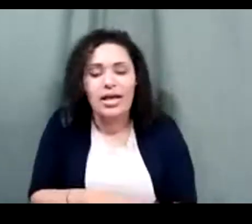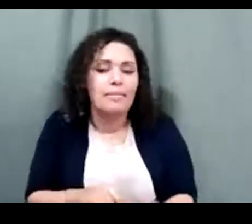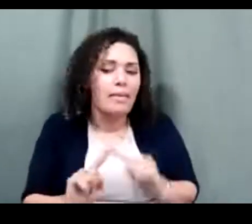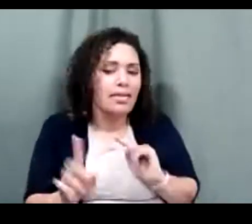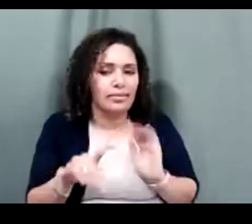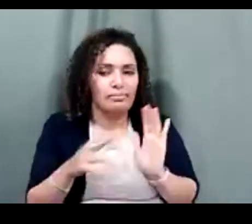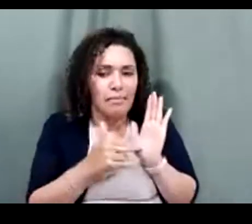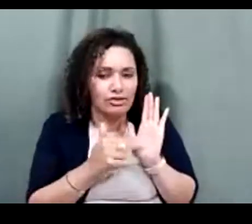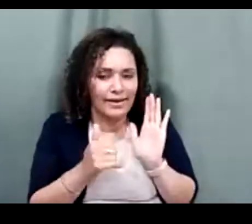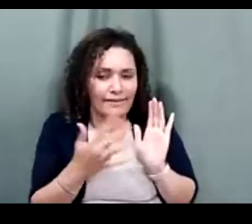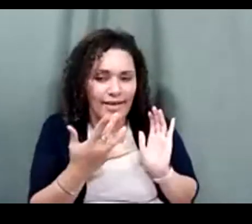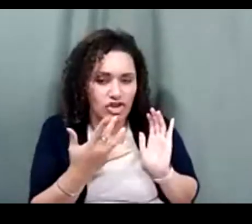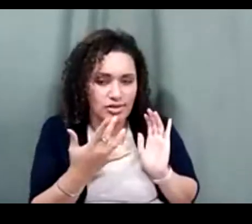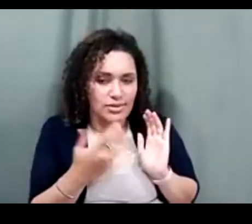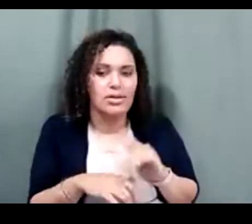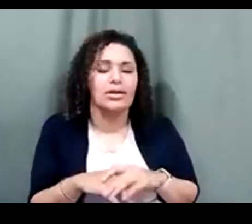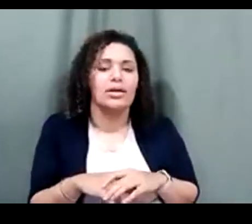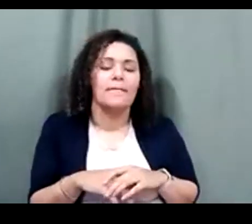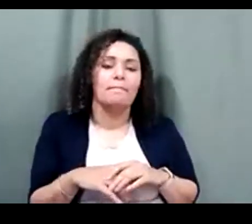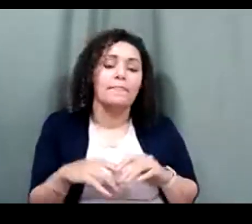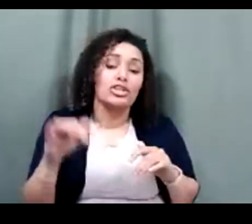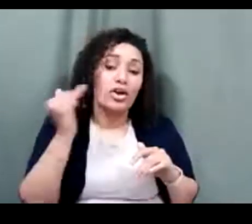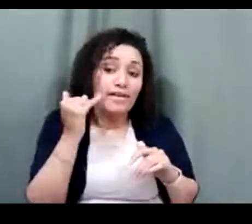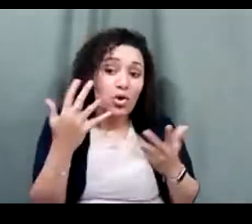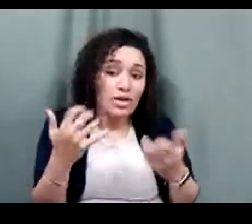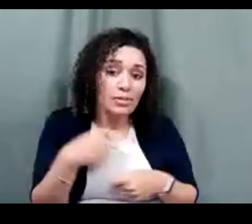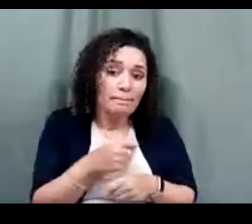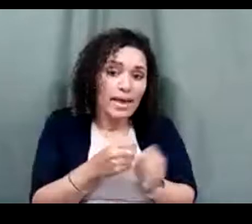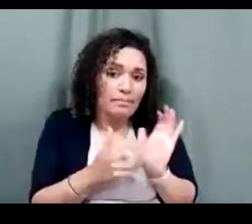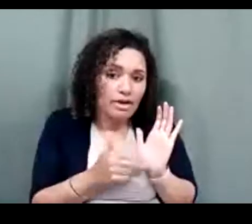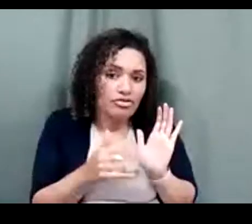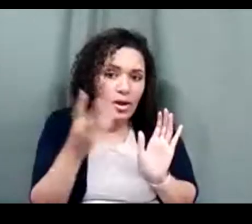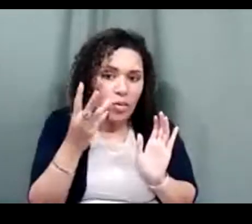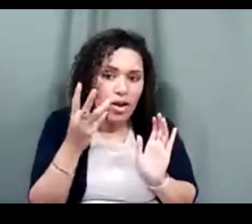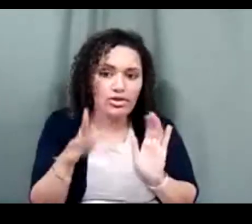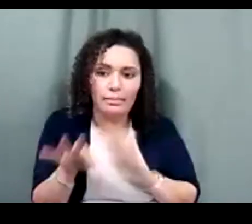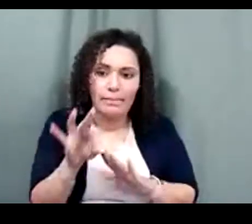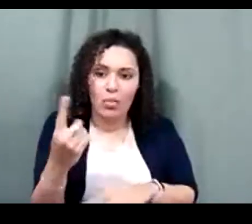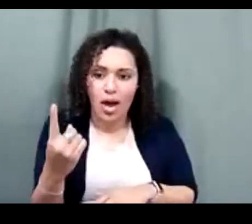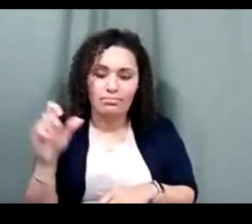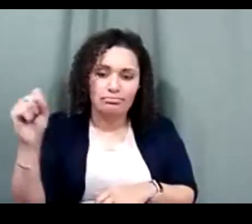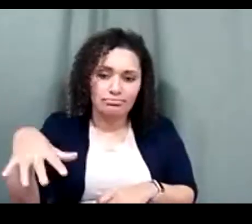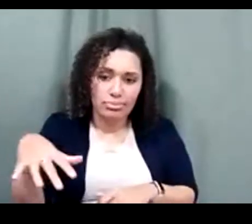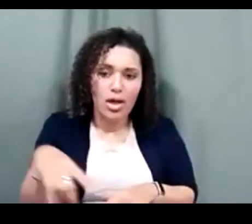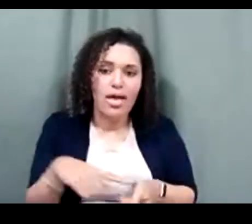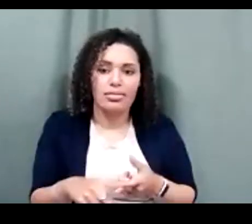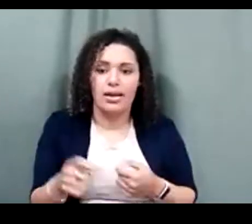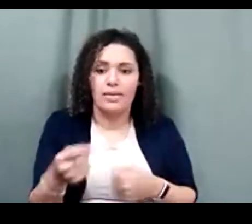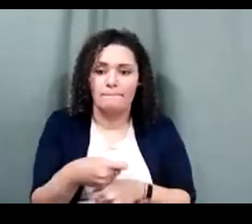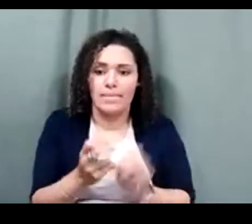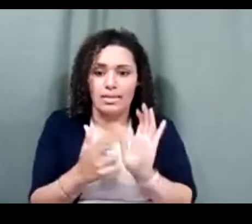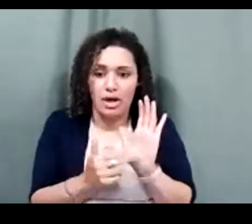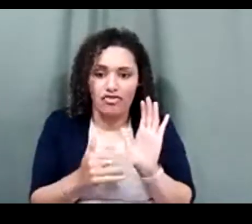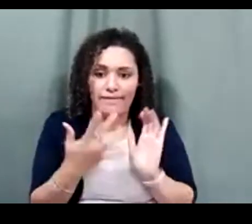flavor. And so if you want to make a buttery wine, you pick one of these and you put it in, and it creates that buttery